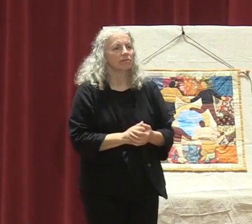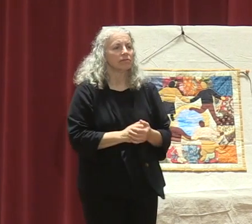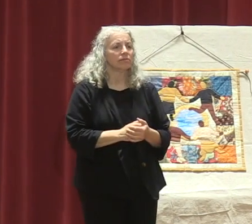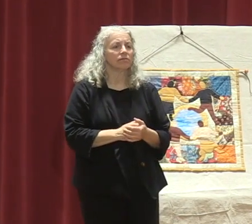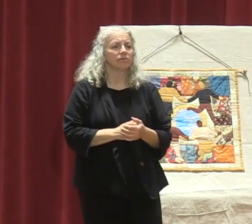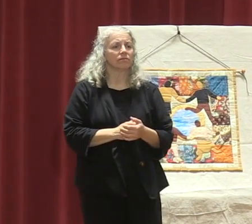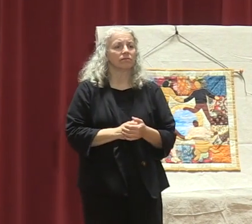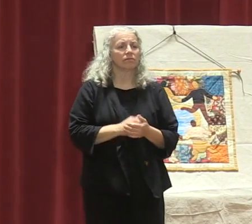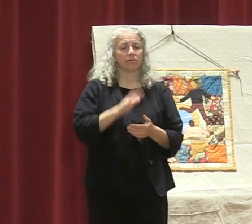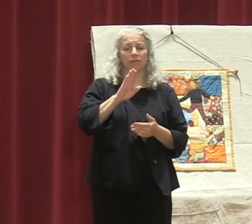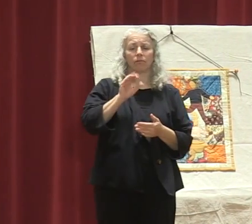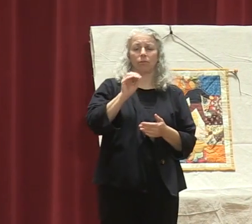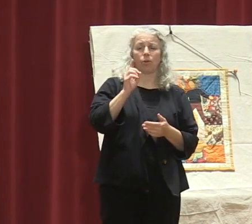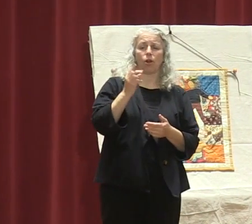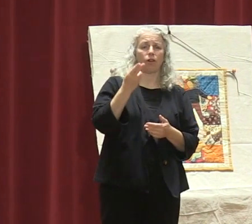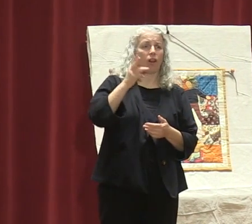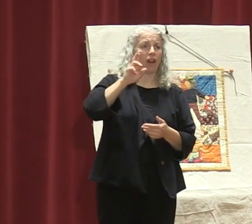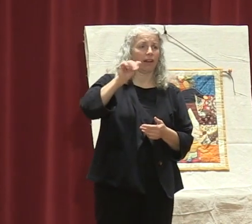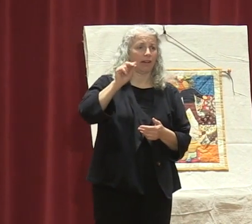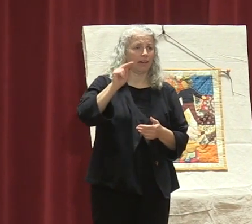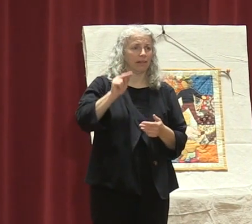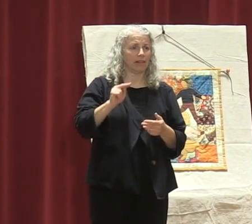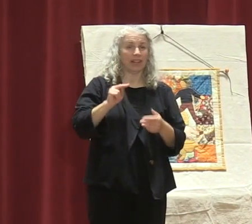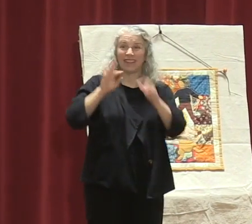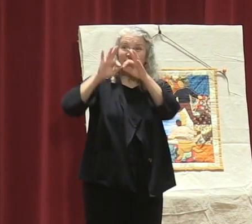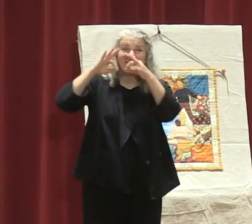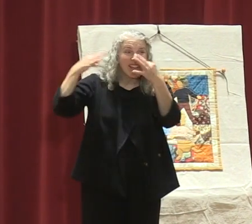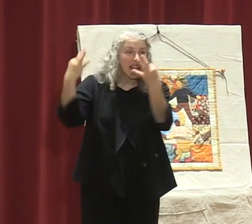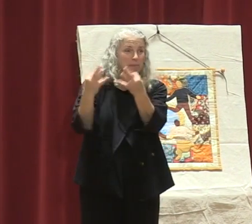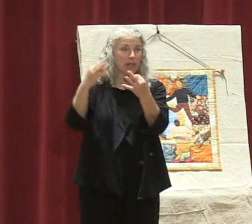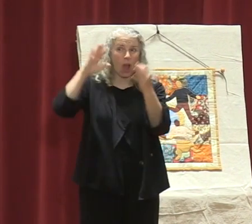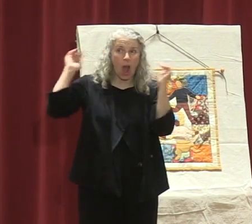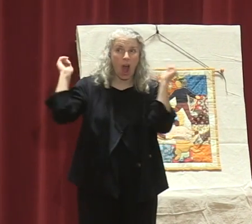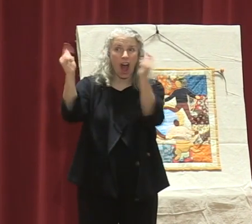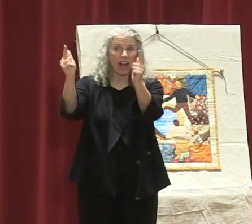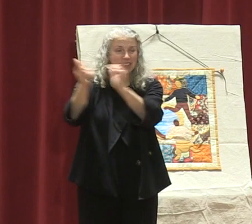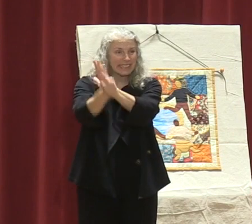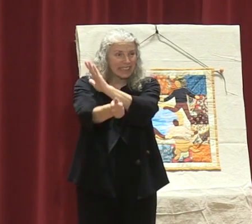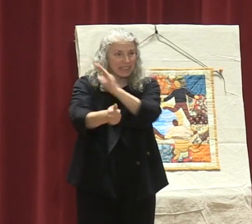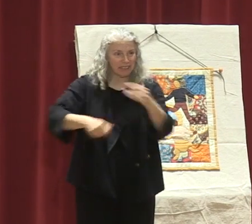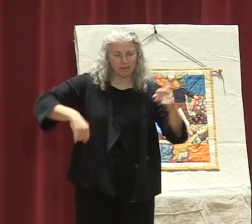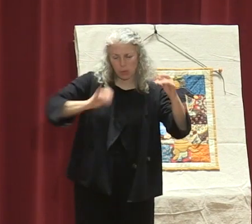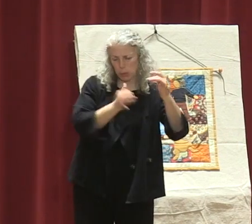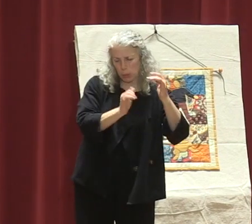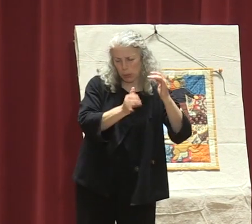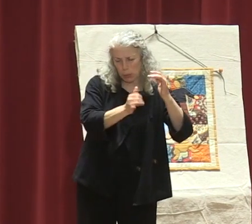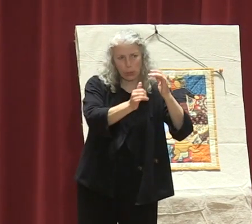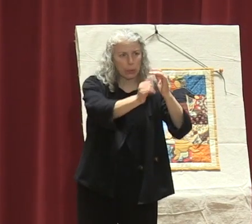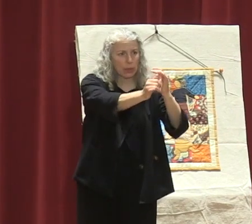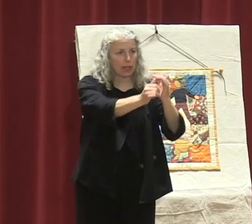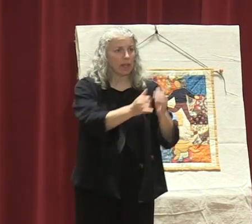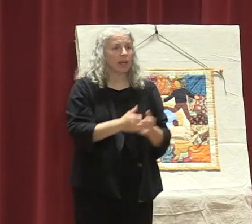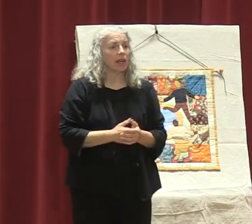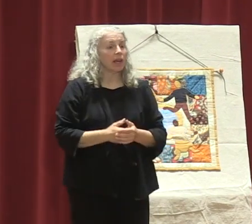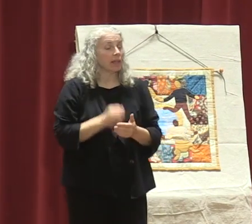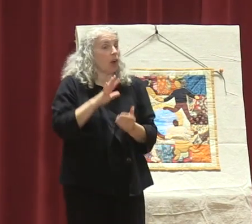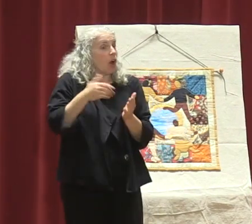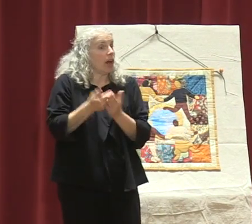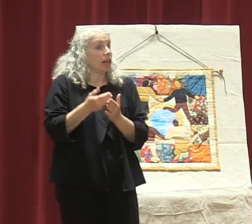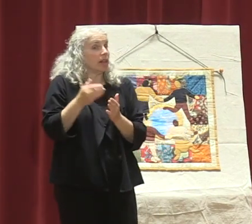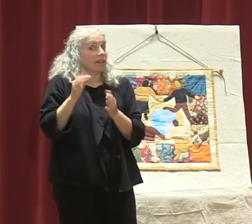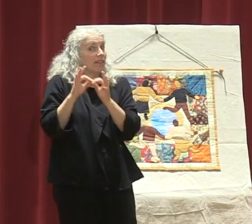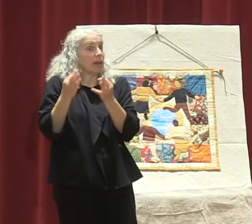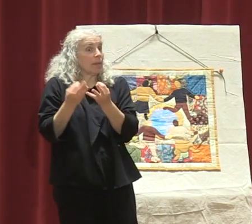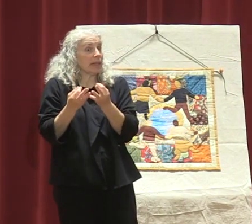wonderful Bodhran-playing families. And it is said of all of the